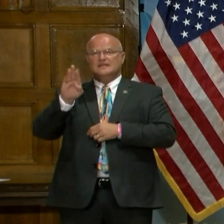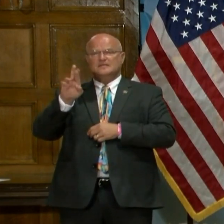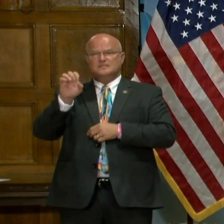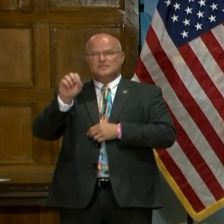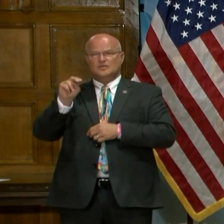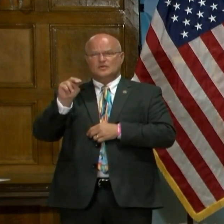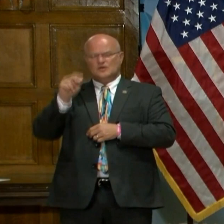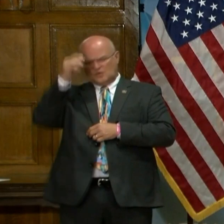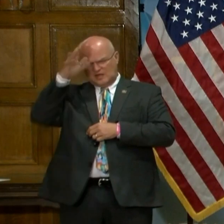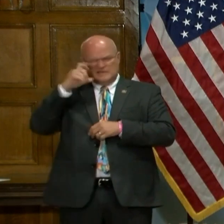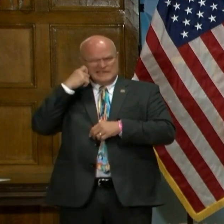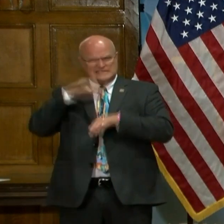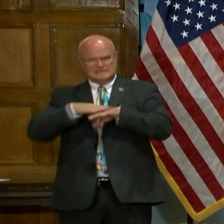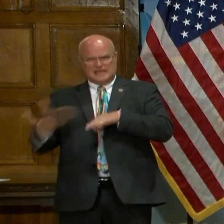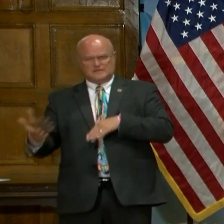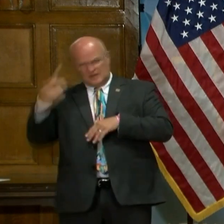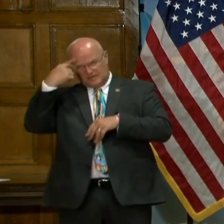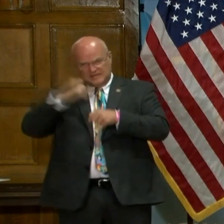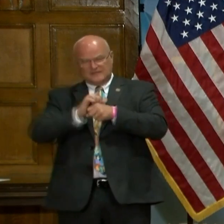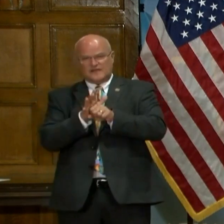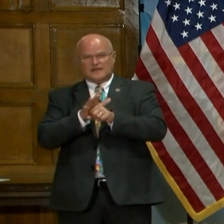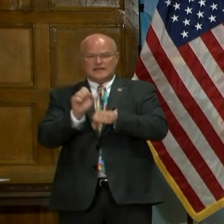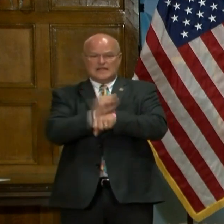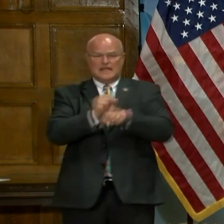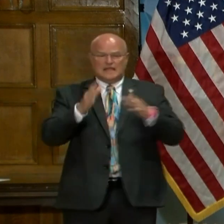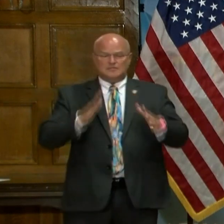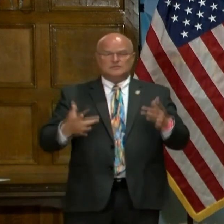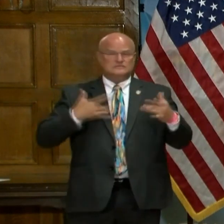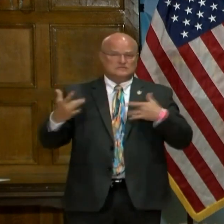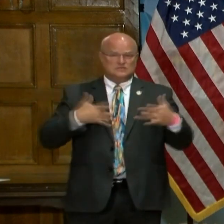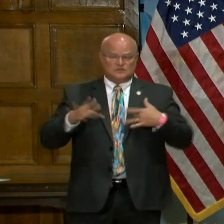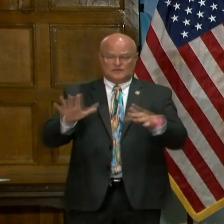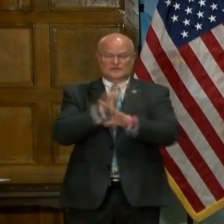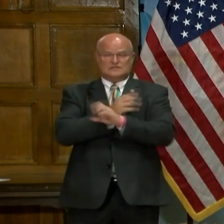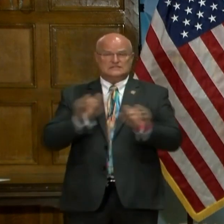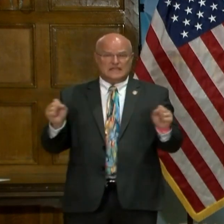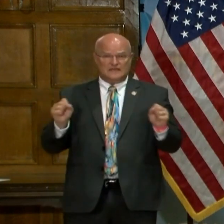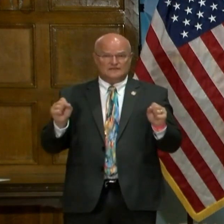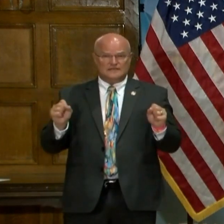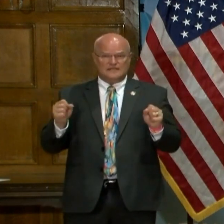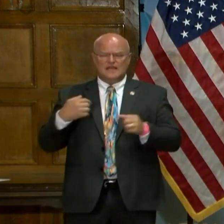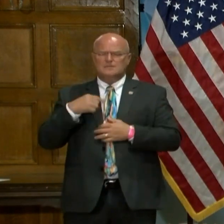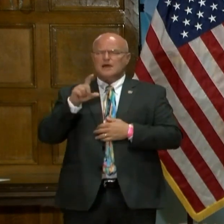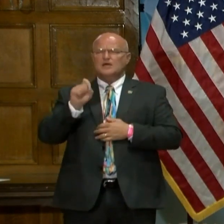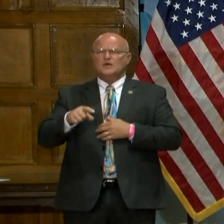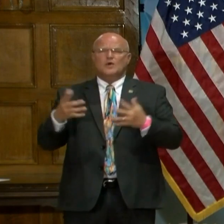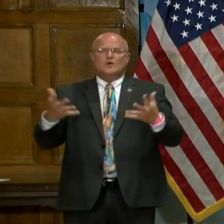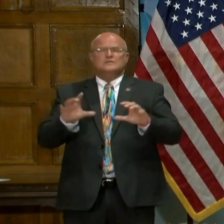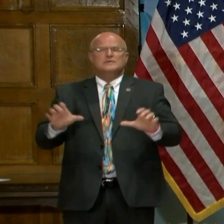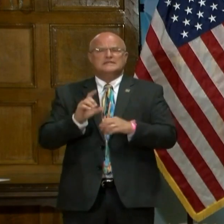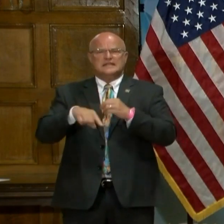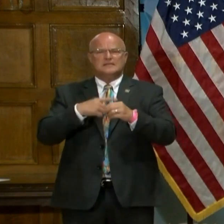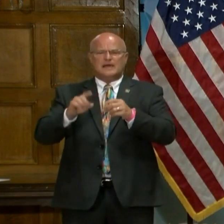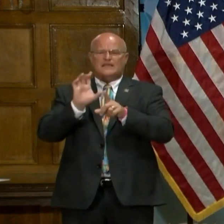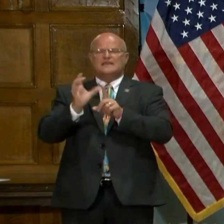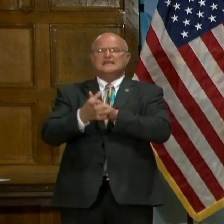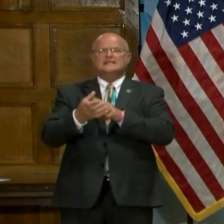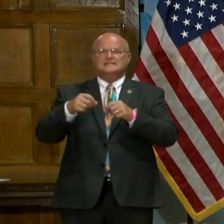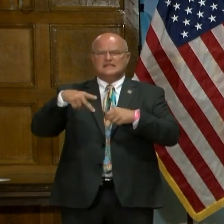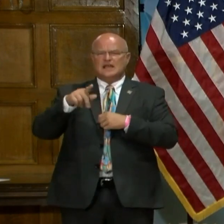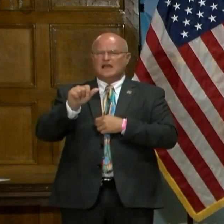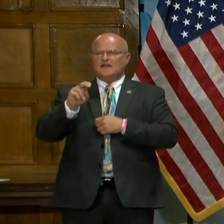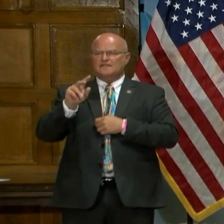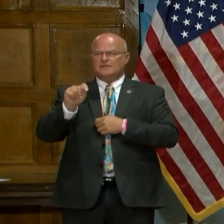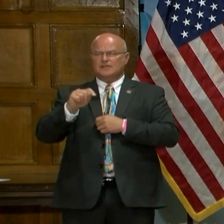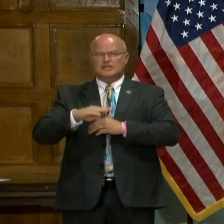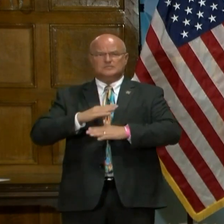plant just passed away because of the virus, and employees at the plant are worried for their safety. My question is, what is being done about the conditions at the plant